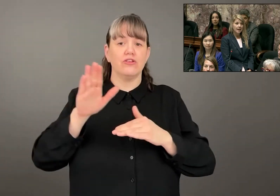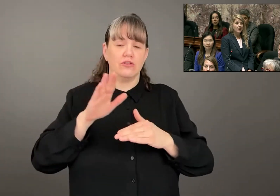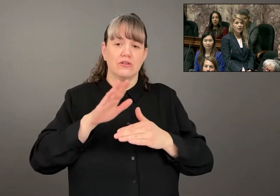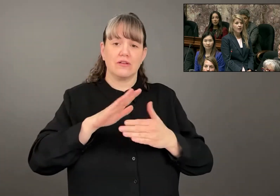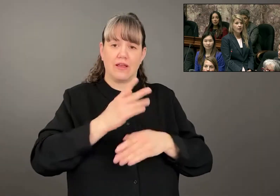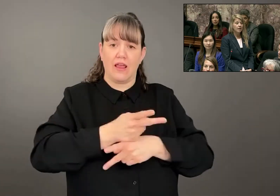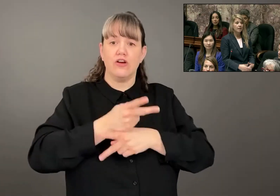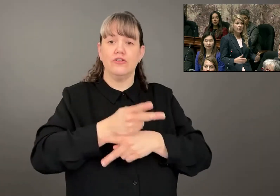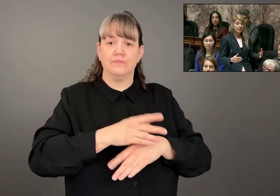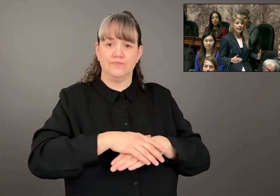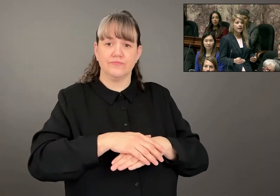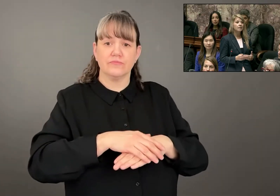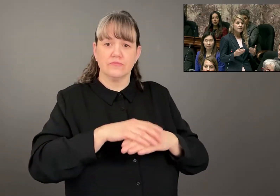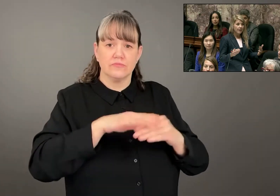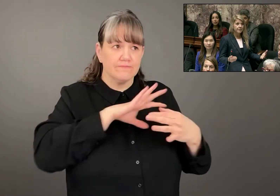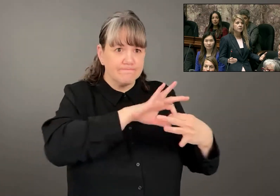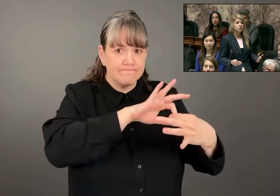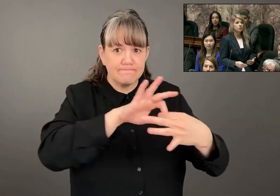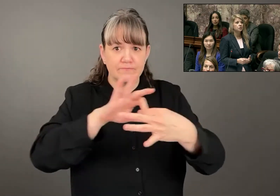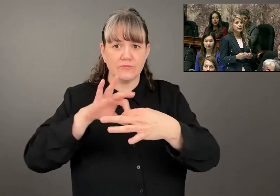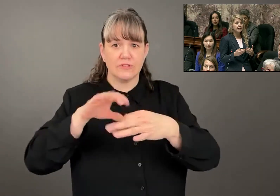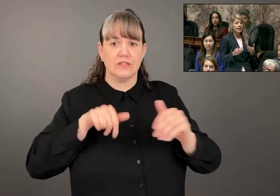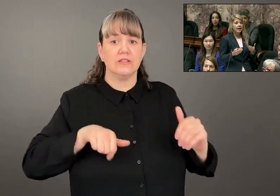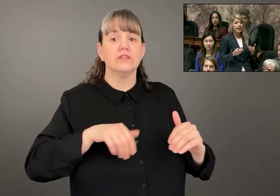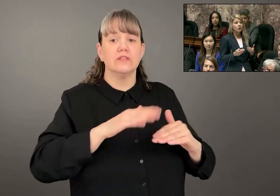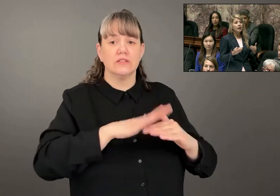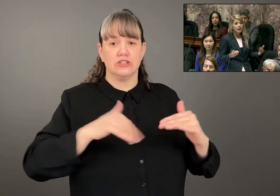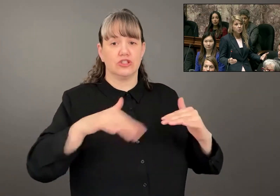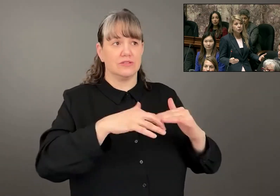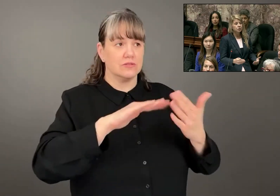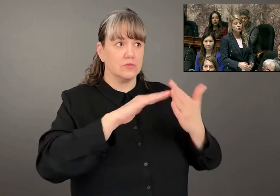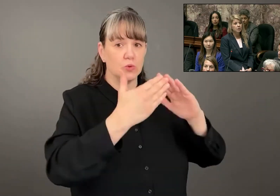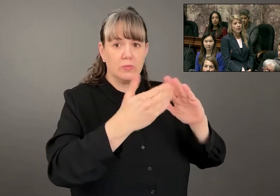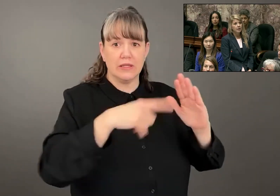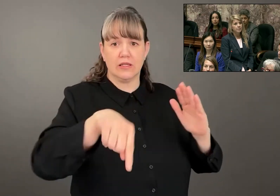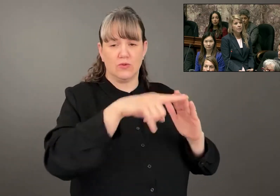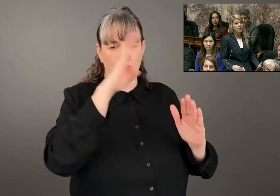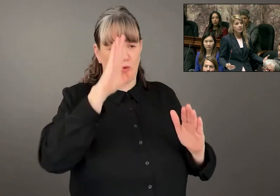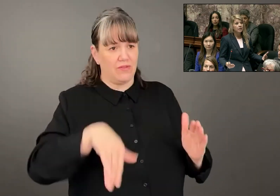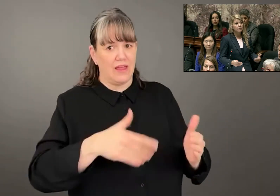that they love their children and are able to